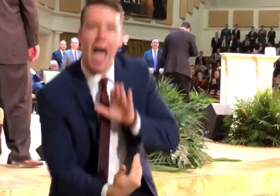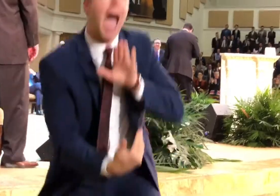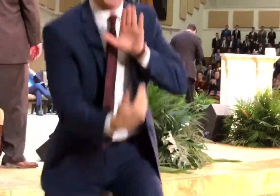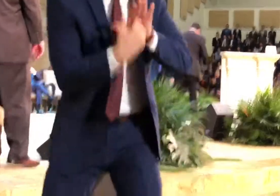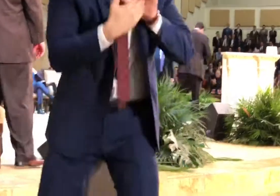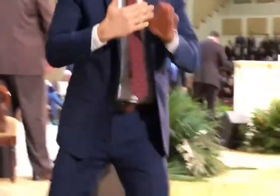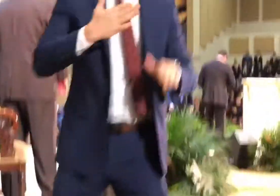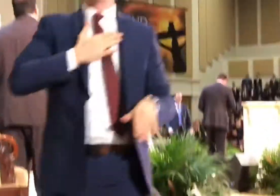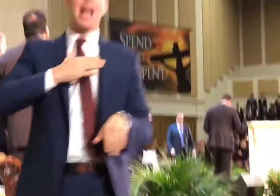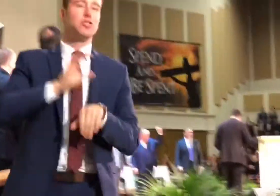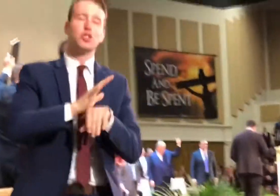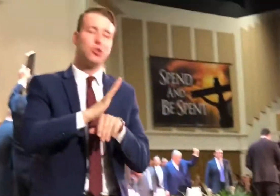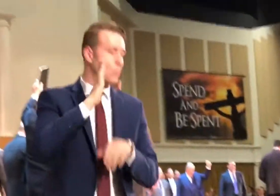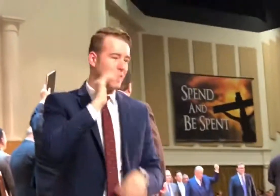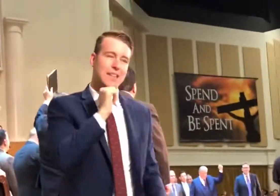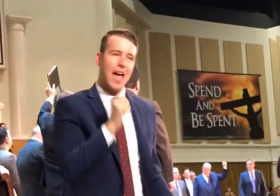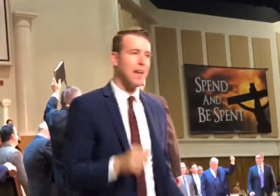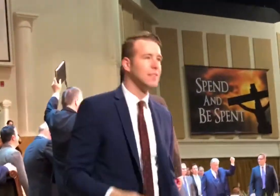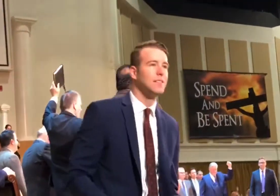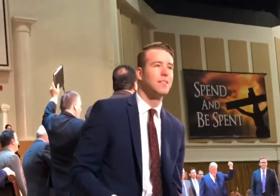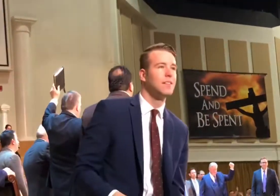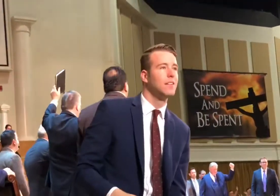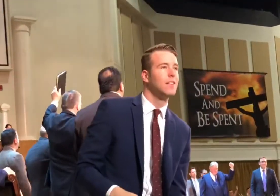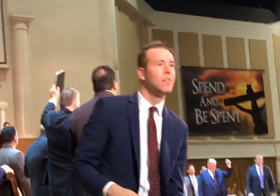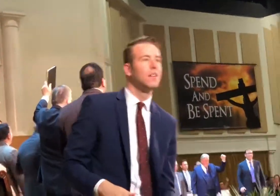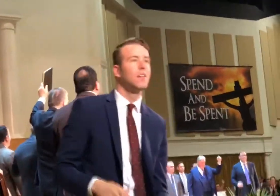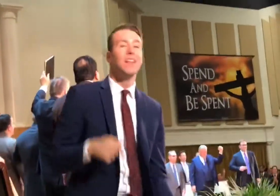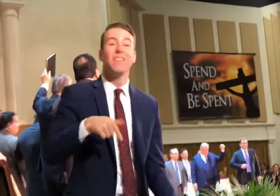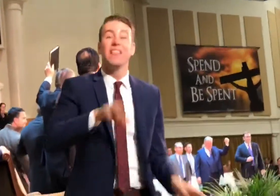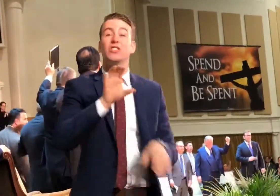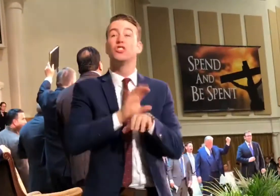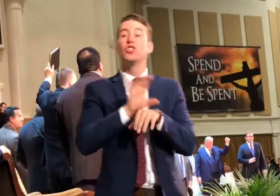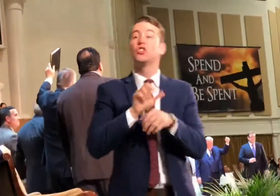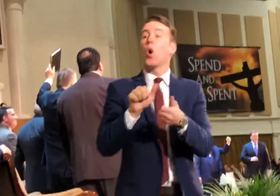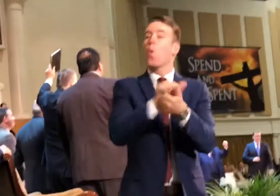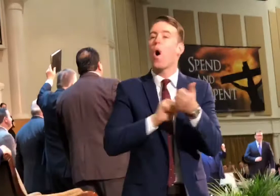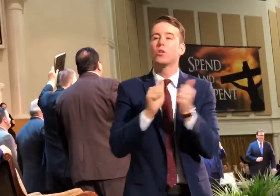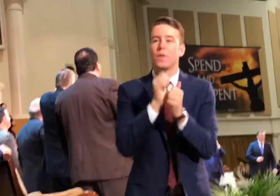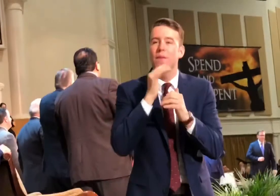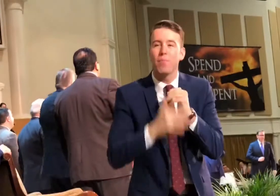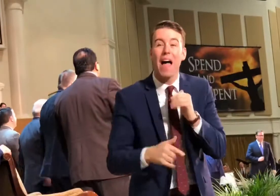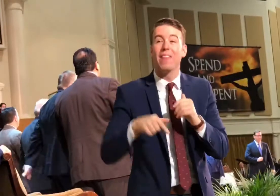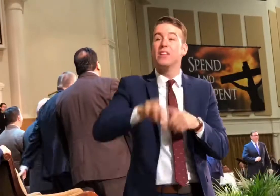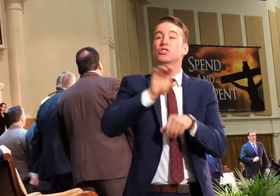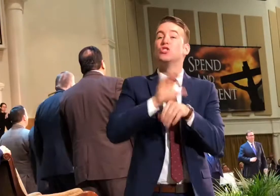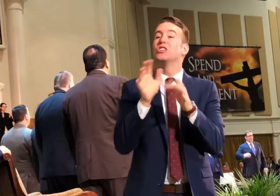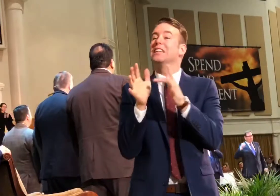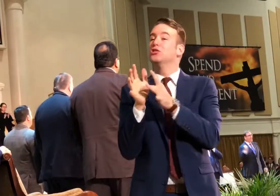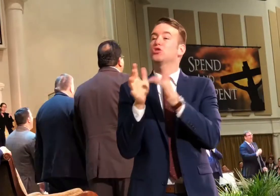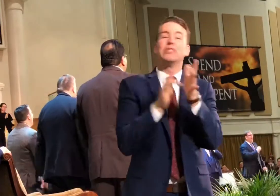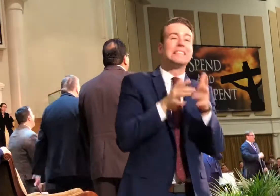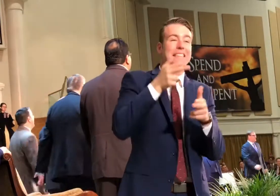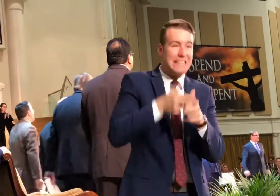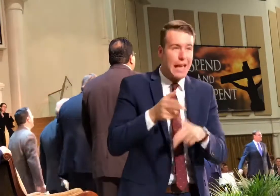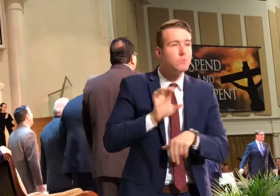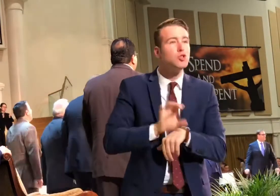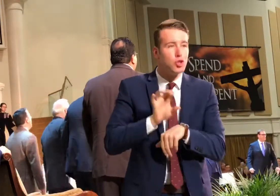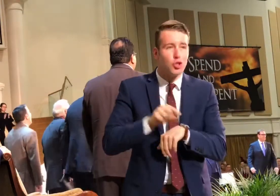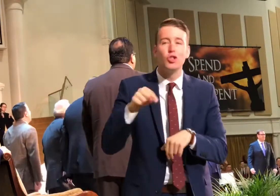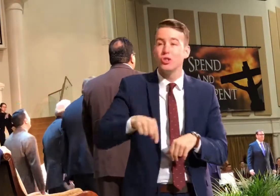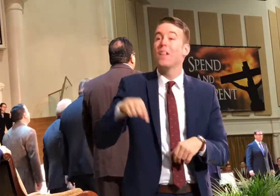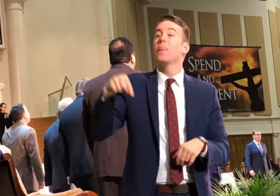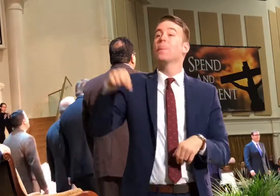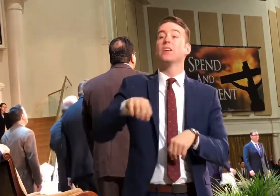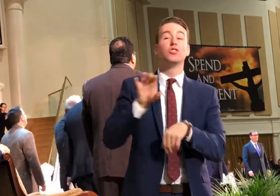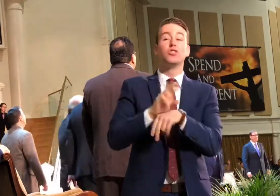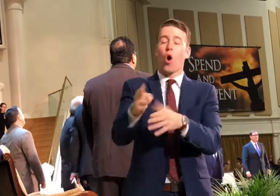against my church. It's a blood-washed church. It's a Jesus-name church. It's